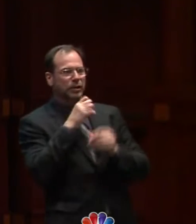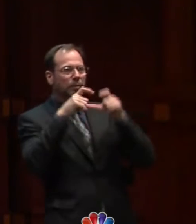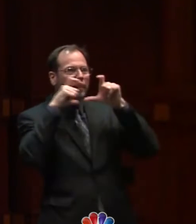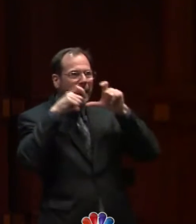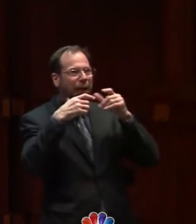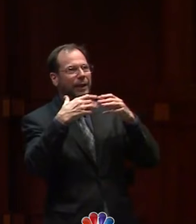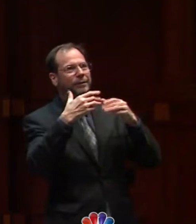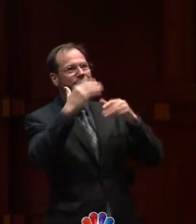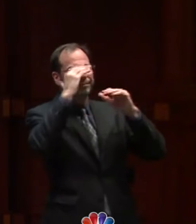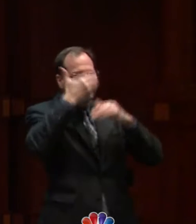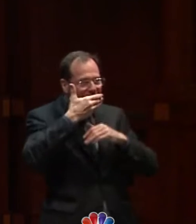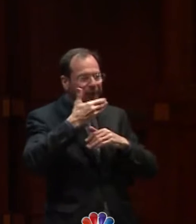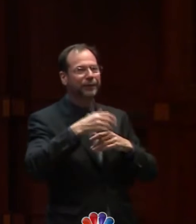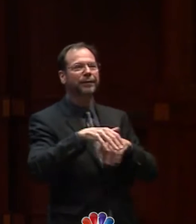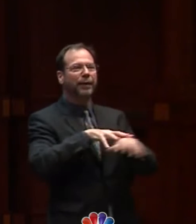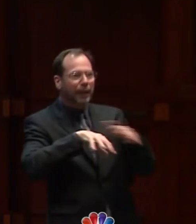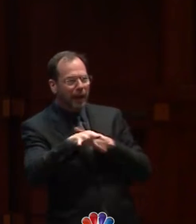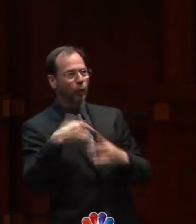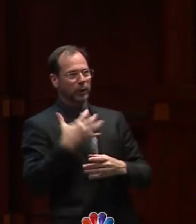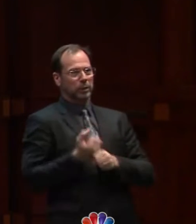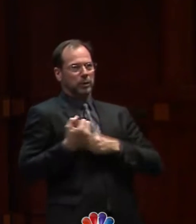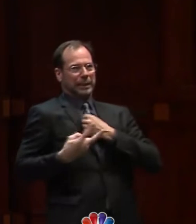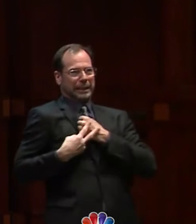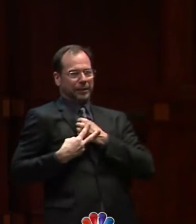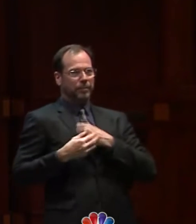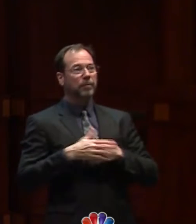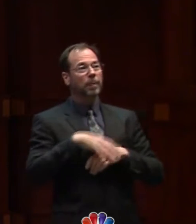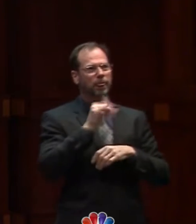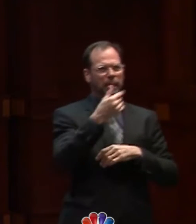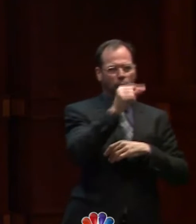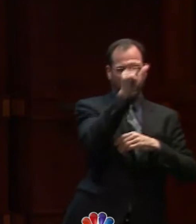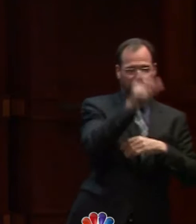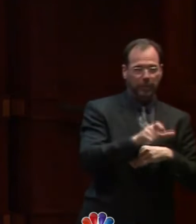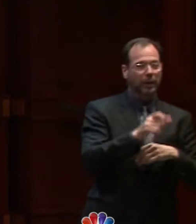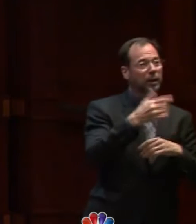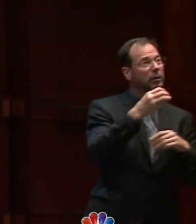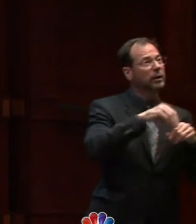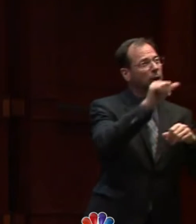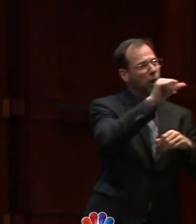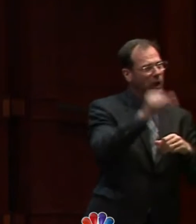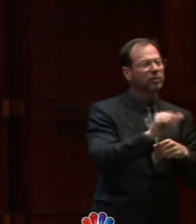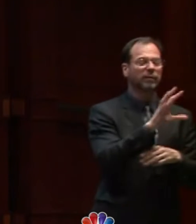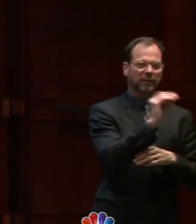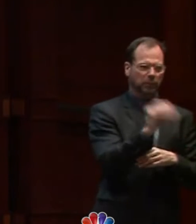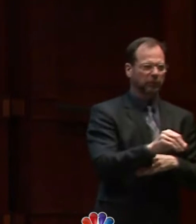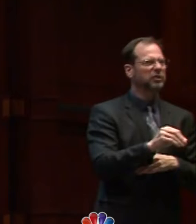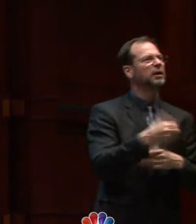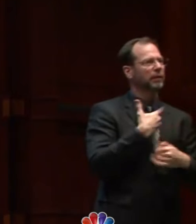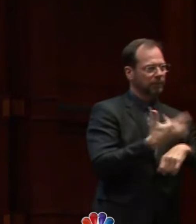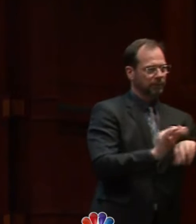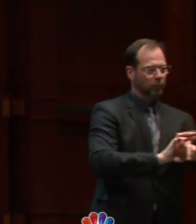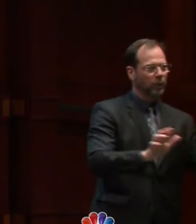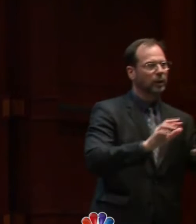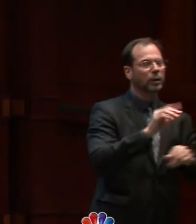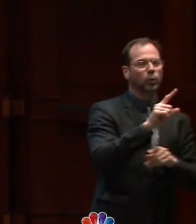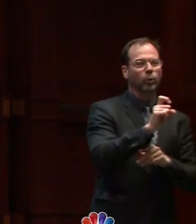again, that's the stuff that's in the green box. And Austin, about half of those beds are available also, along